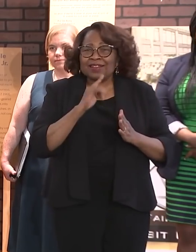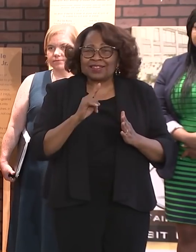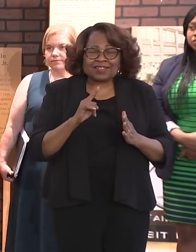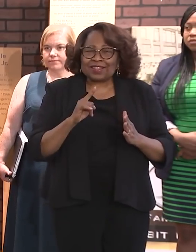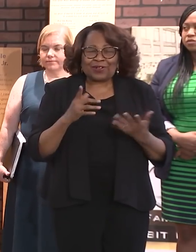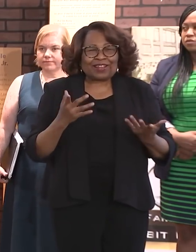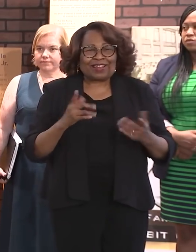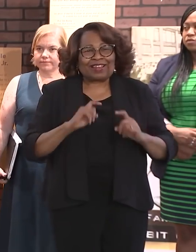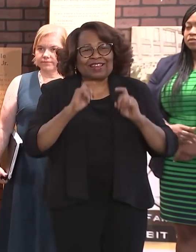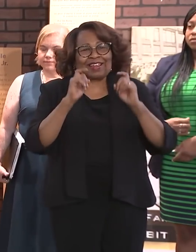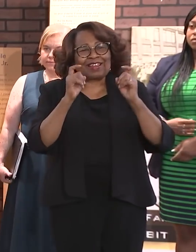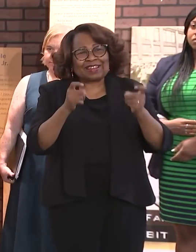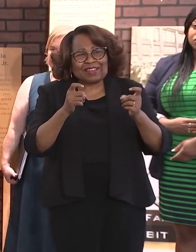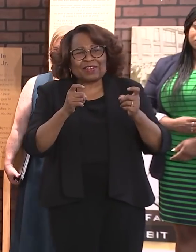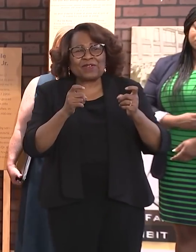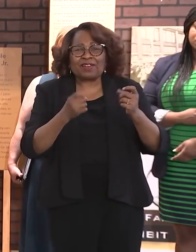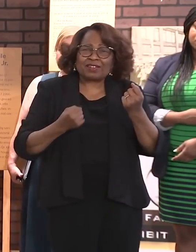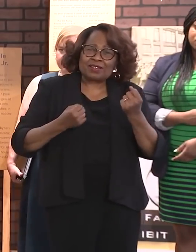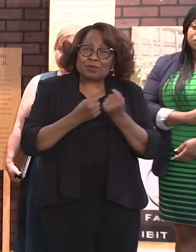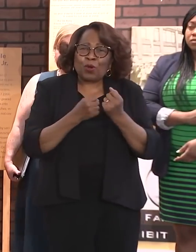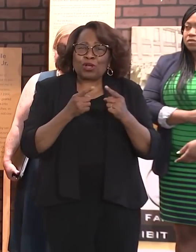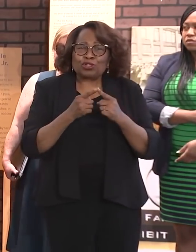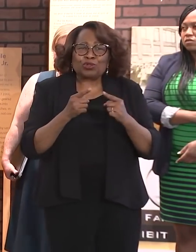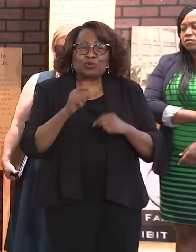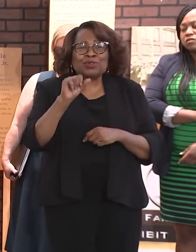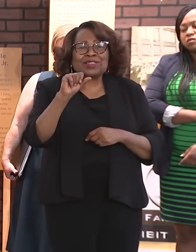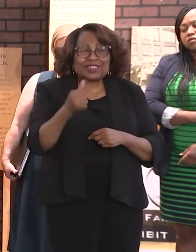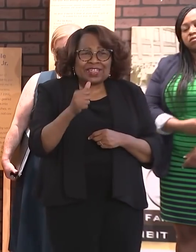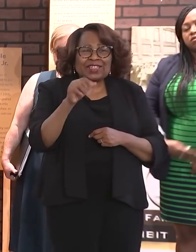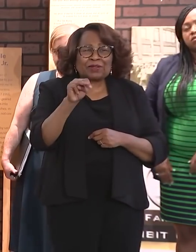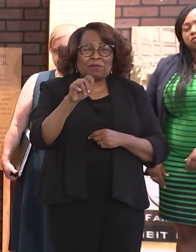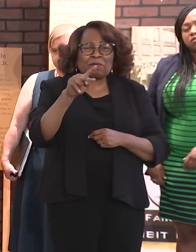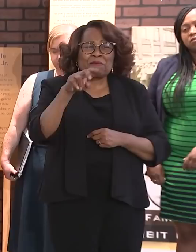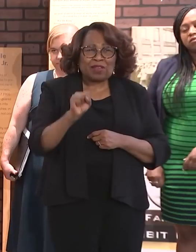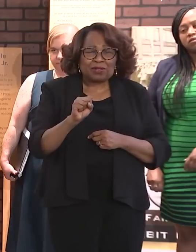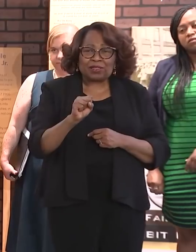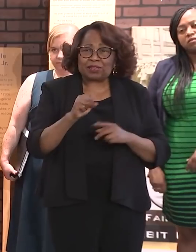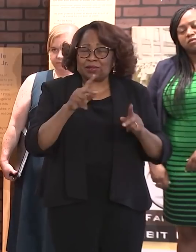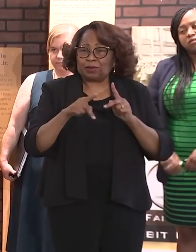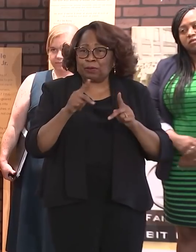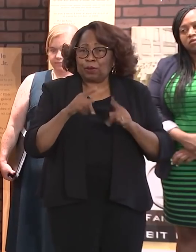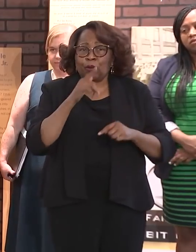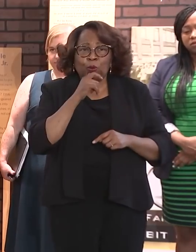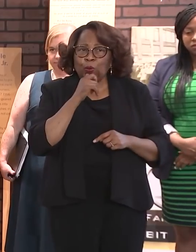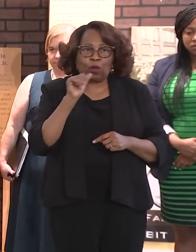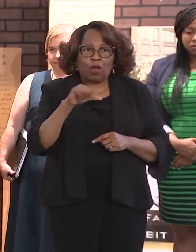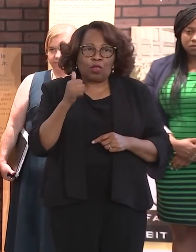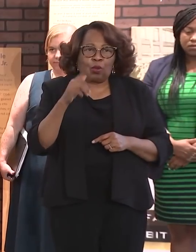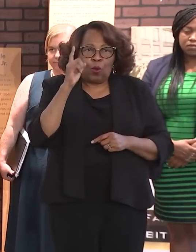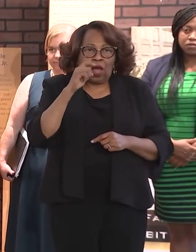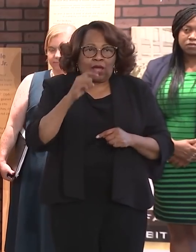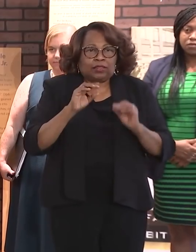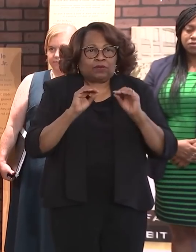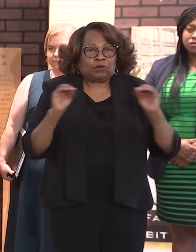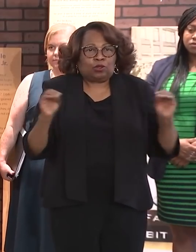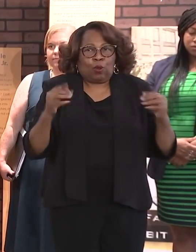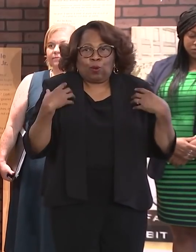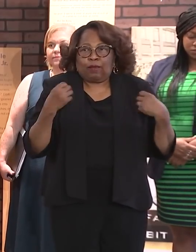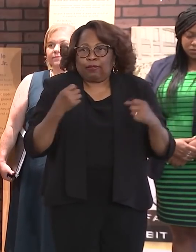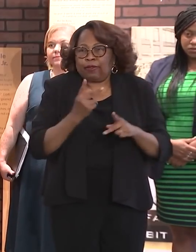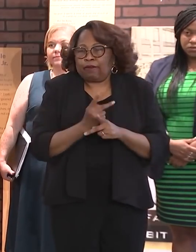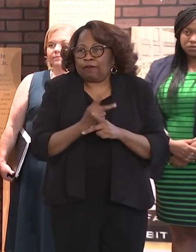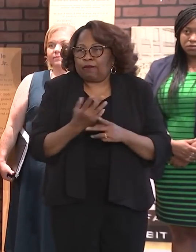literally given a lifeline to tens of millions of Americans who otherwise would be without health